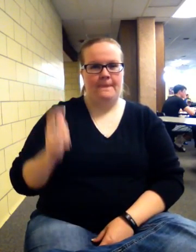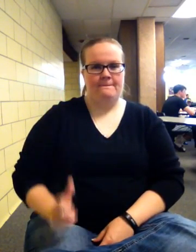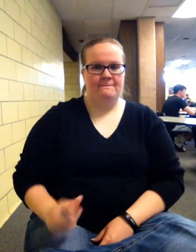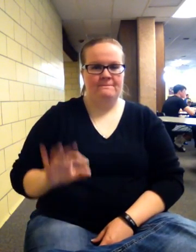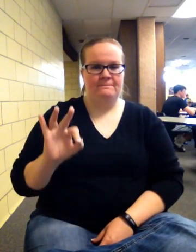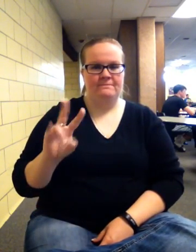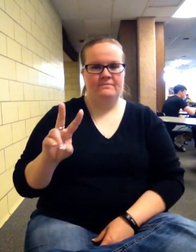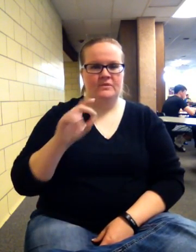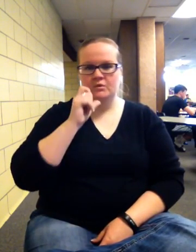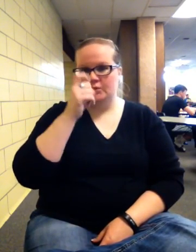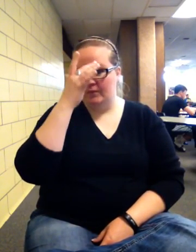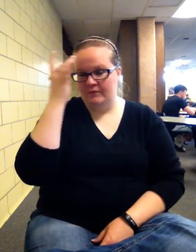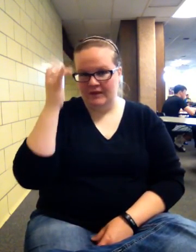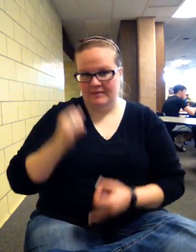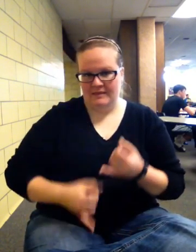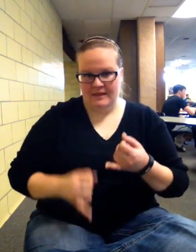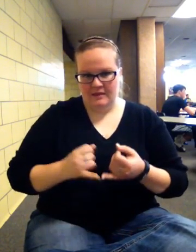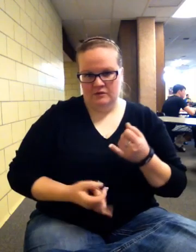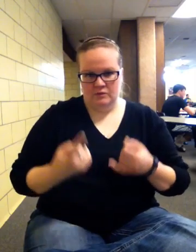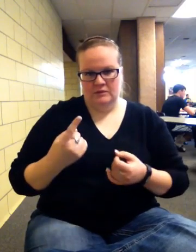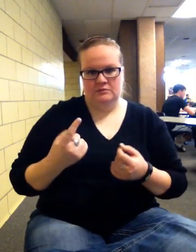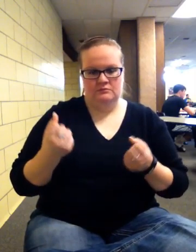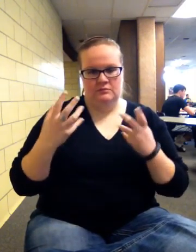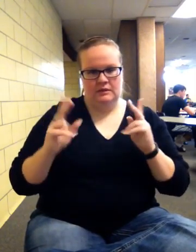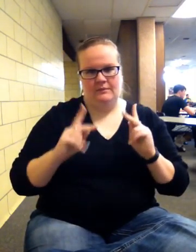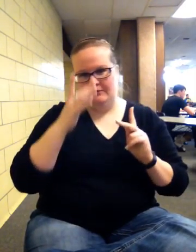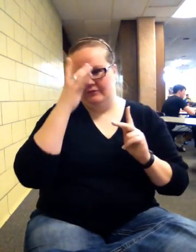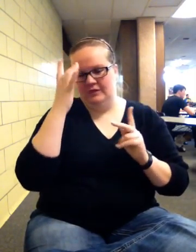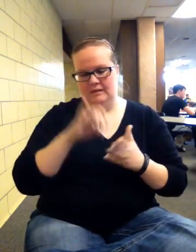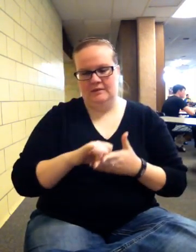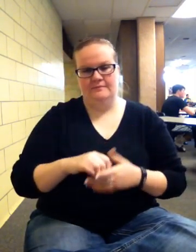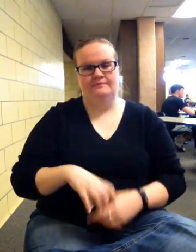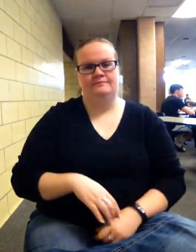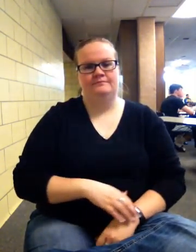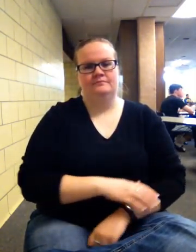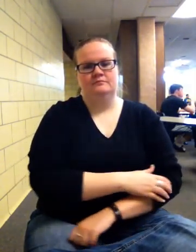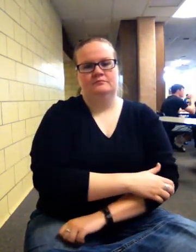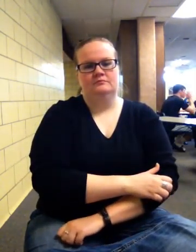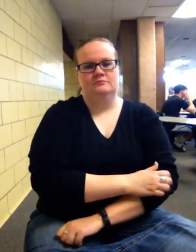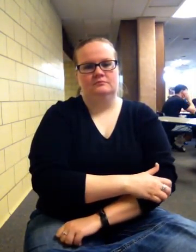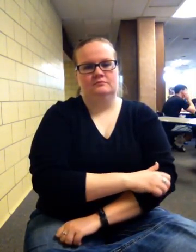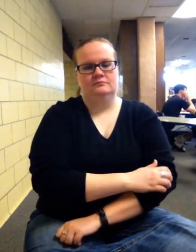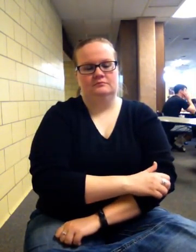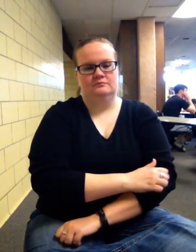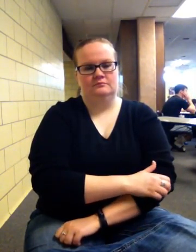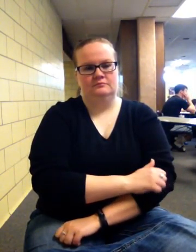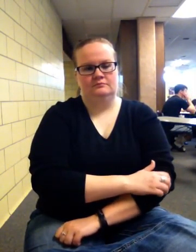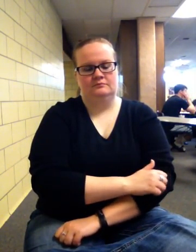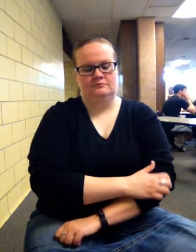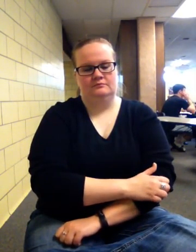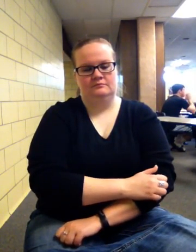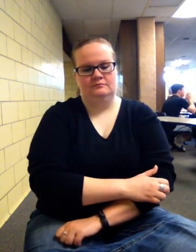forget the last one. That's another mistake students make. I think they forget to put it in the column and consider it. So you need to